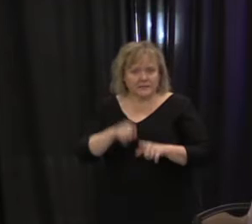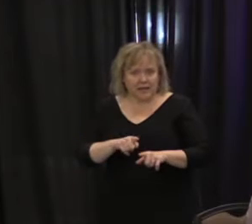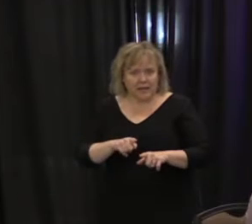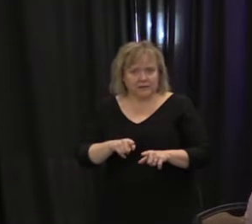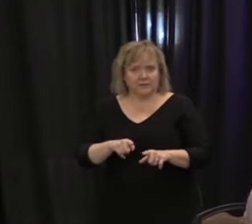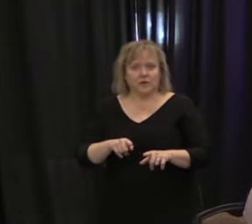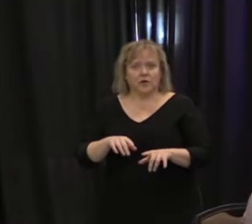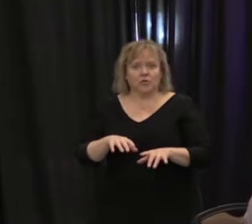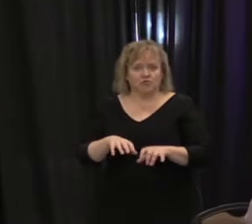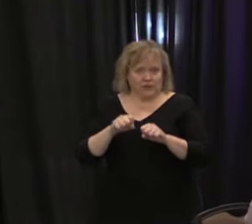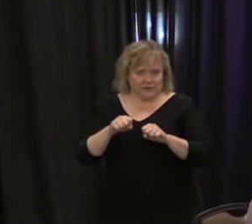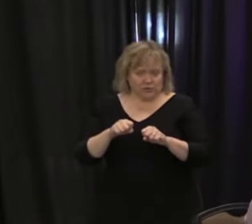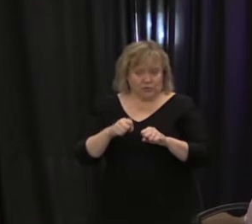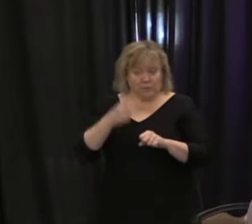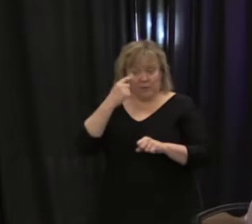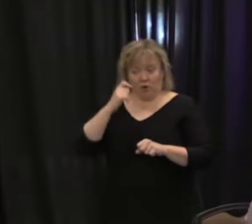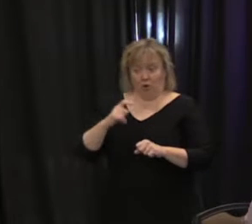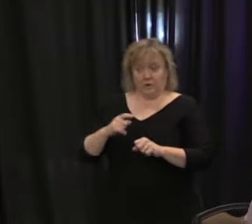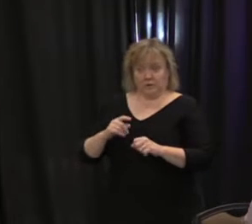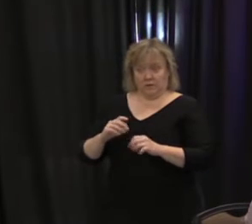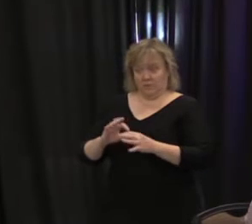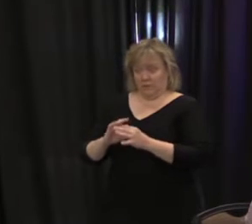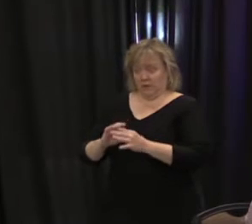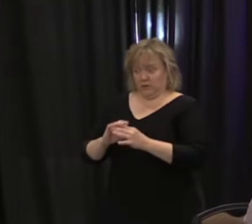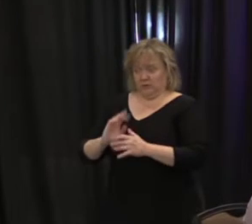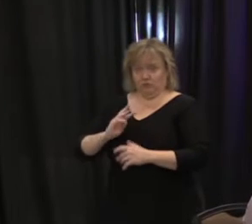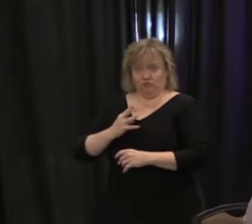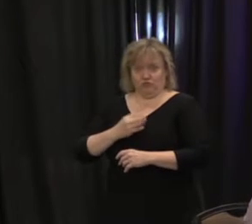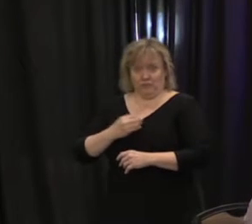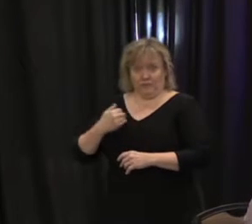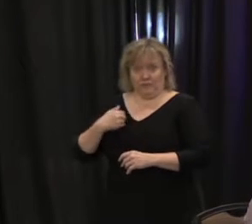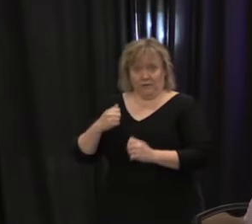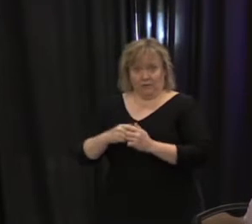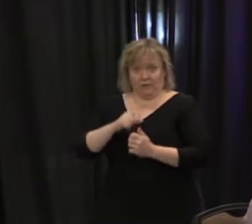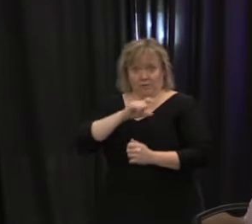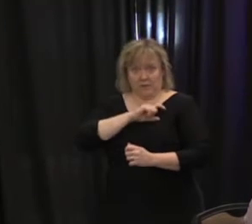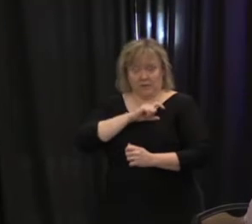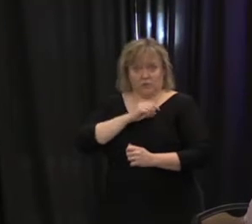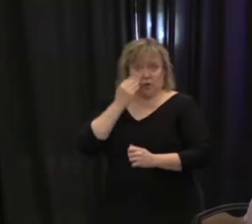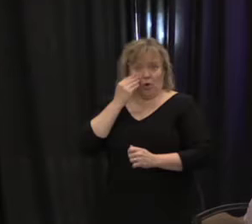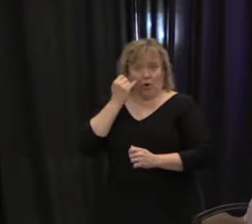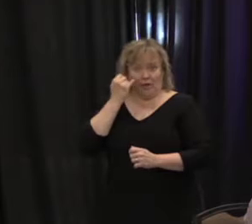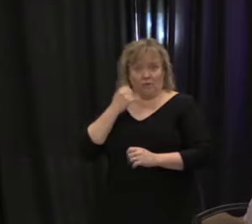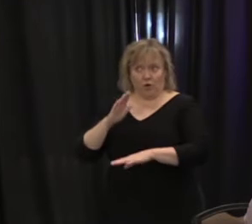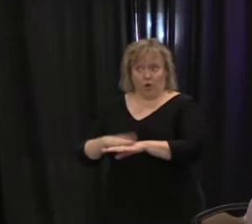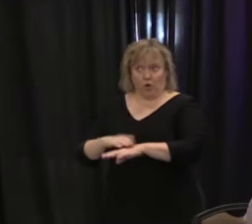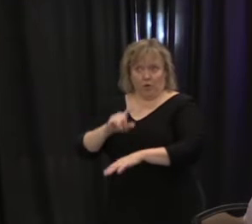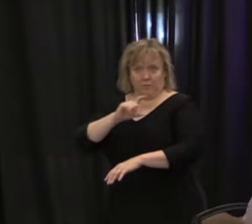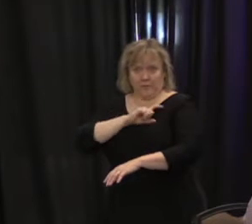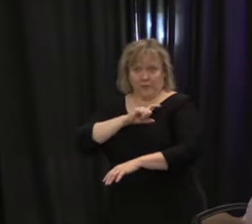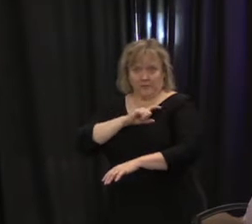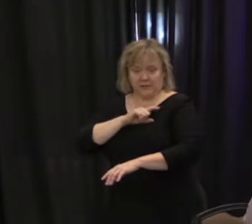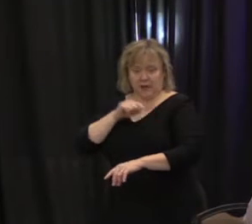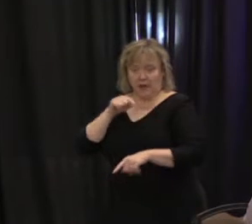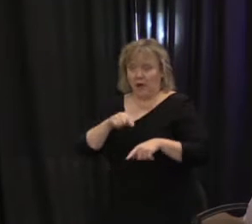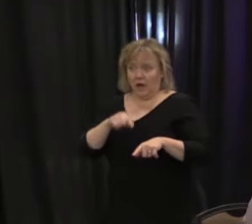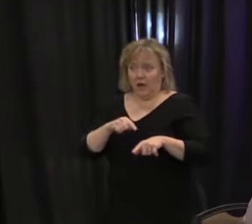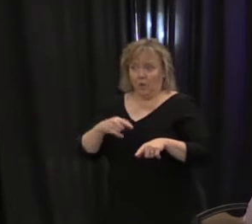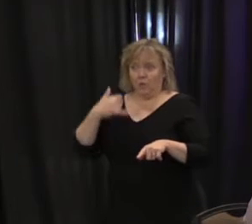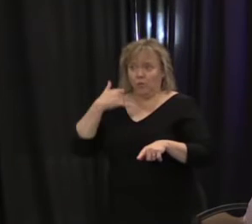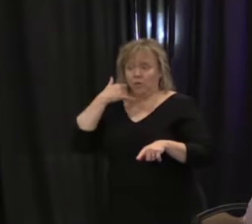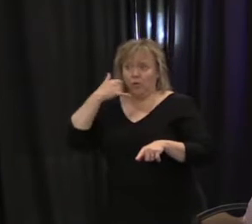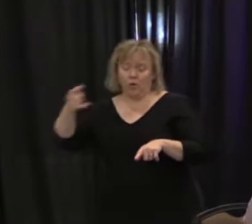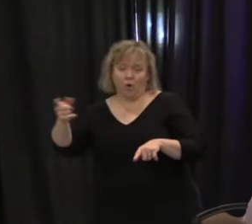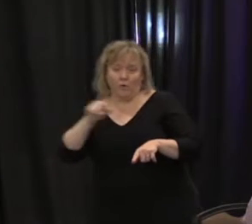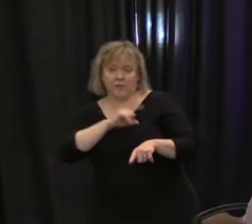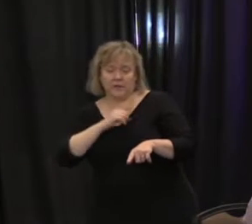particular relationship that trans people have with the police, we know that calling police on somebody whose only reason for having the police called on them or